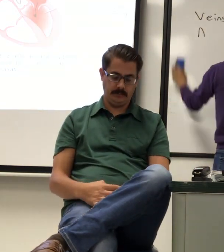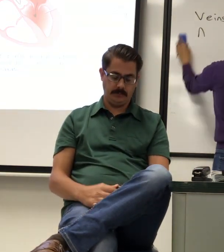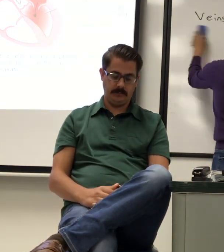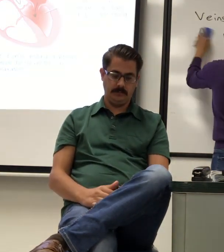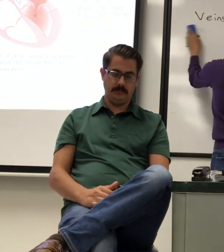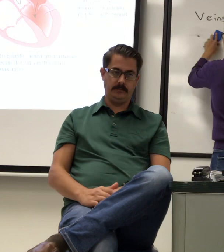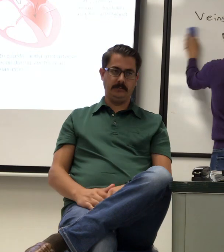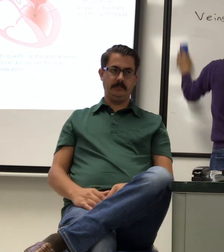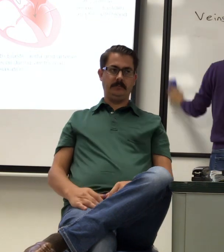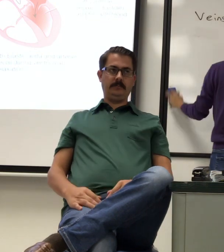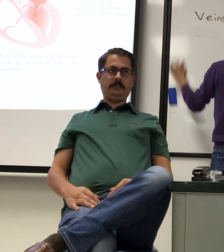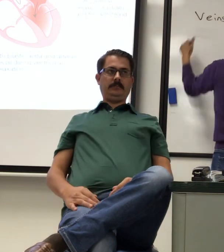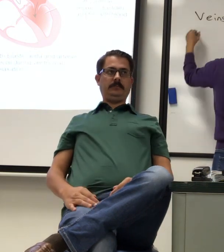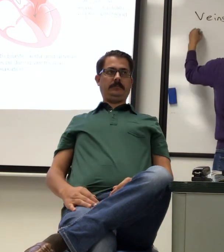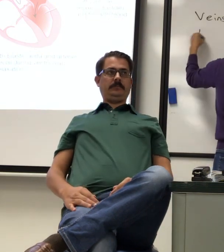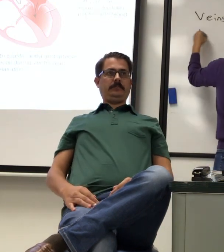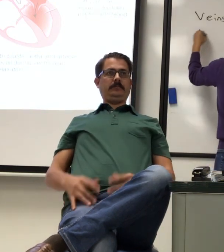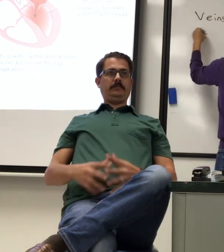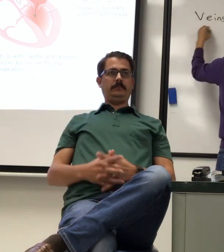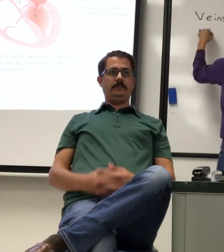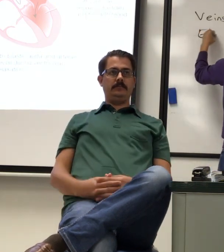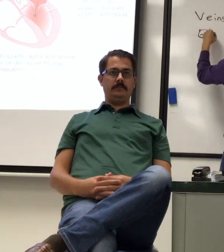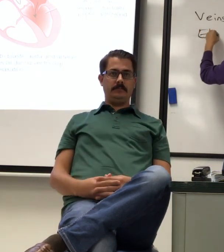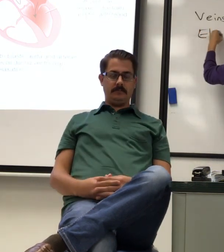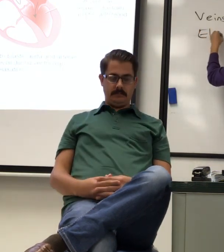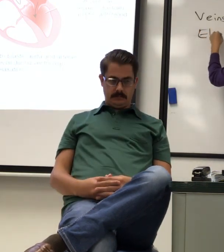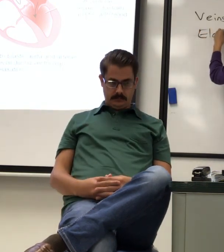say elastic arteries